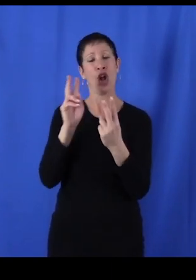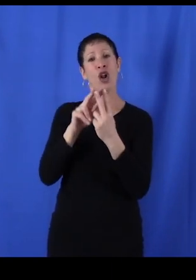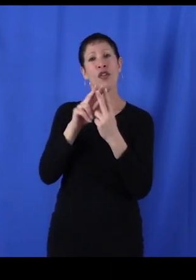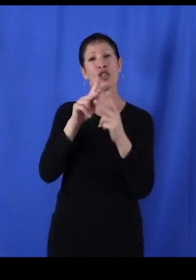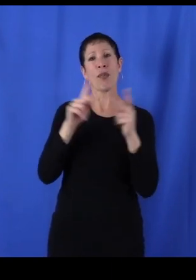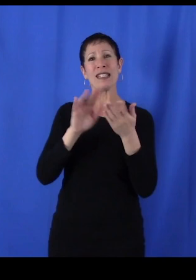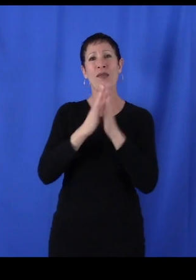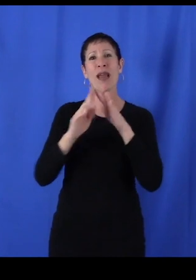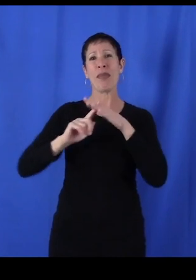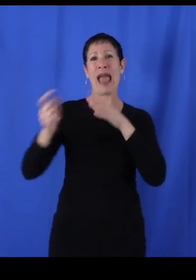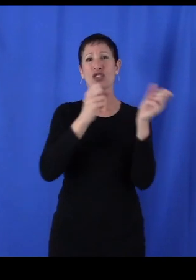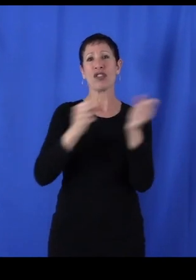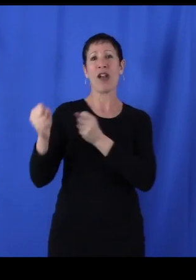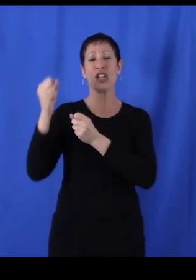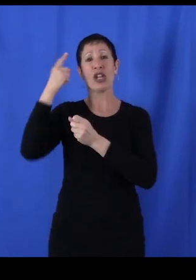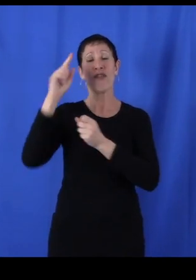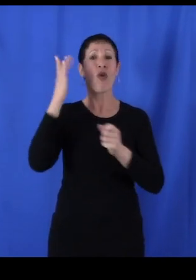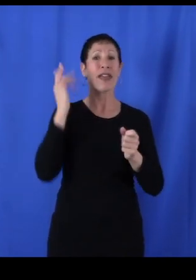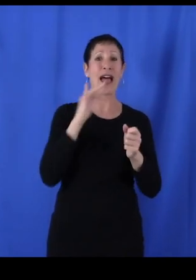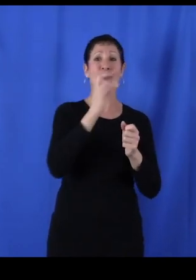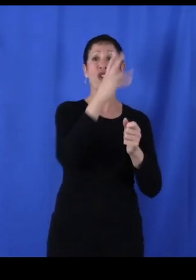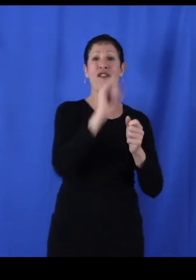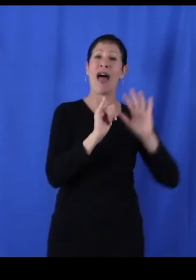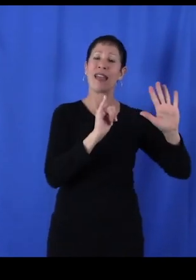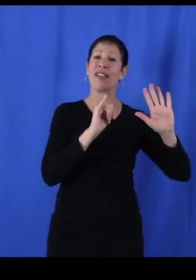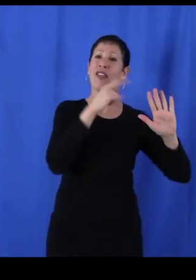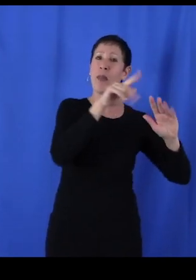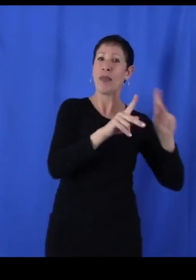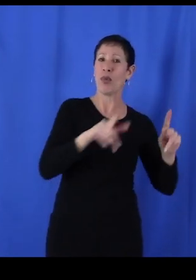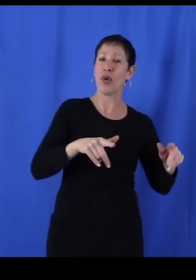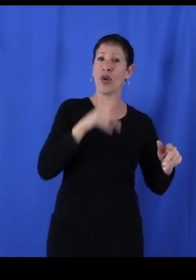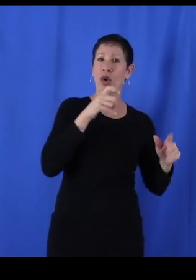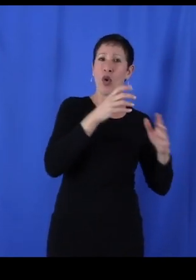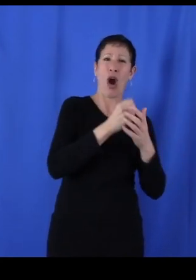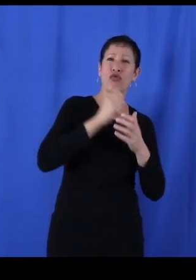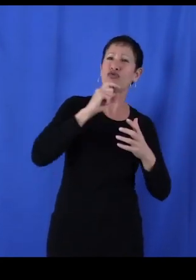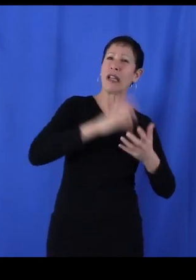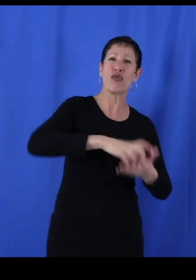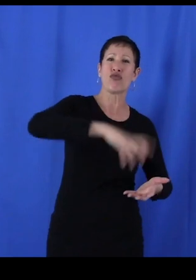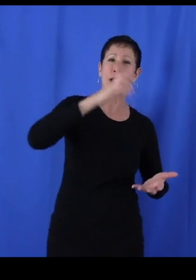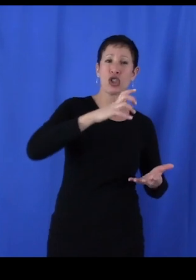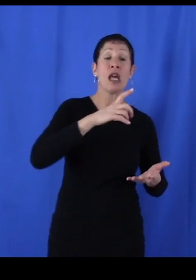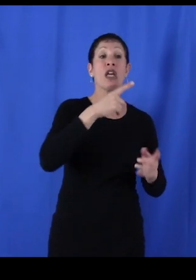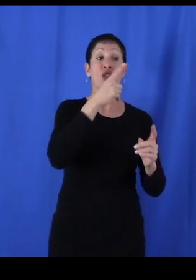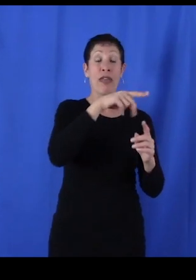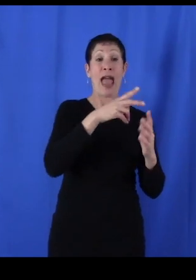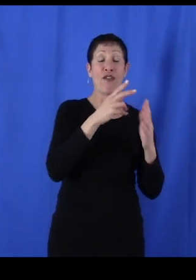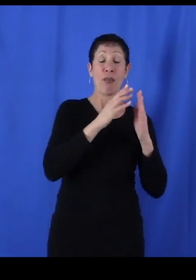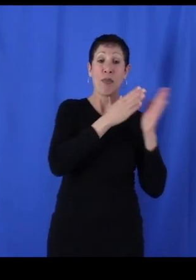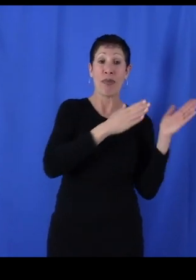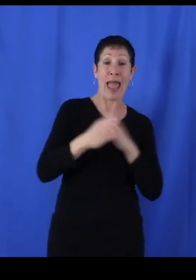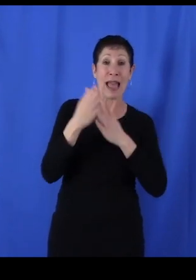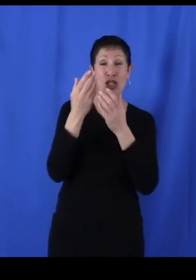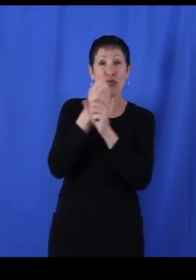rich. So along with Mars, these are their planned refuges. So folk like Peter